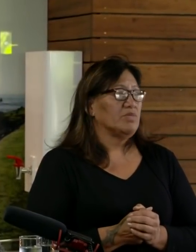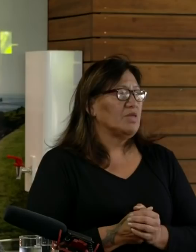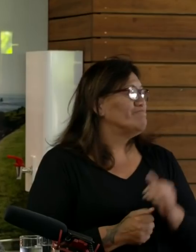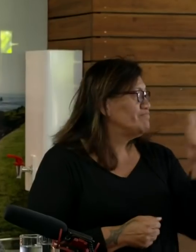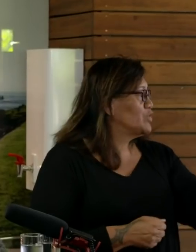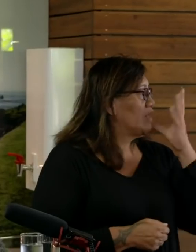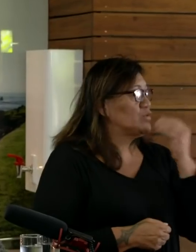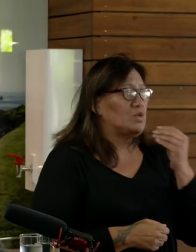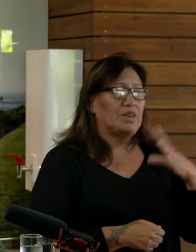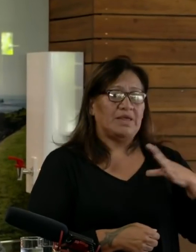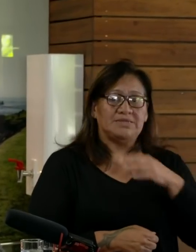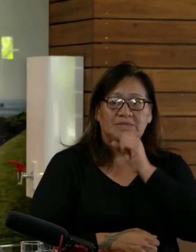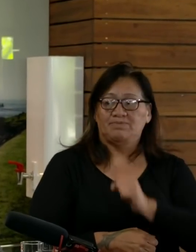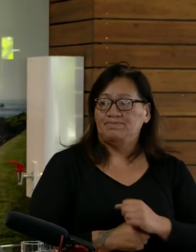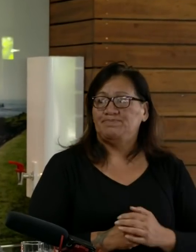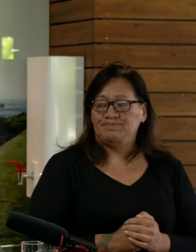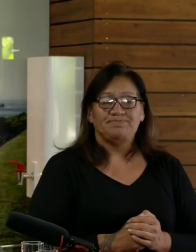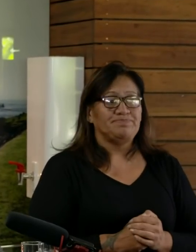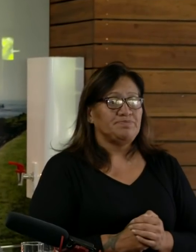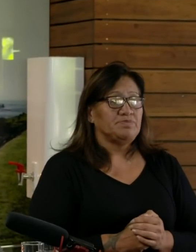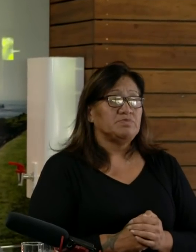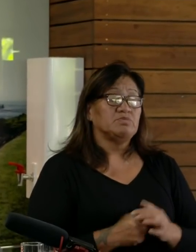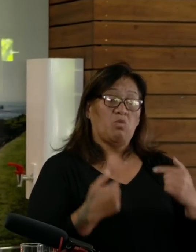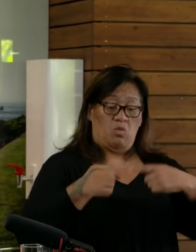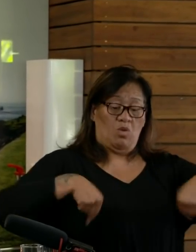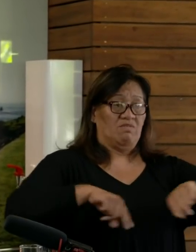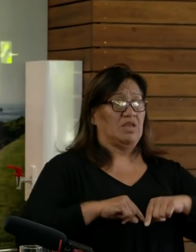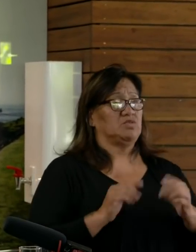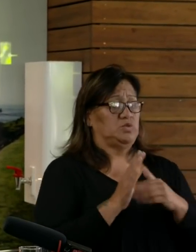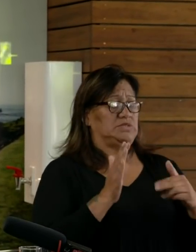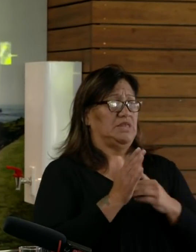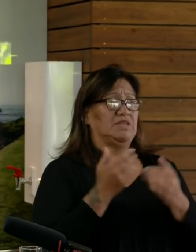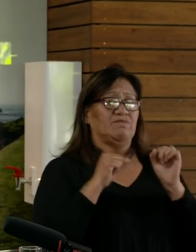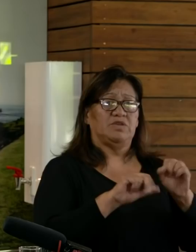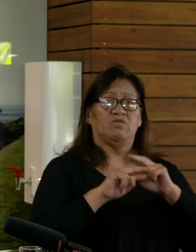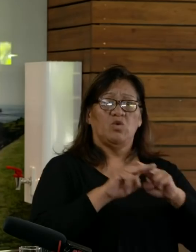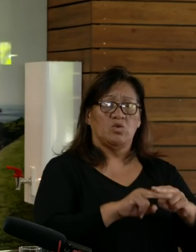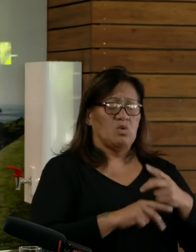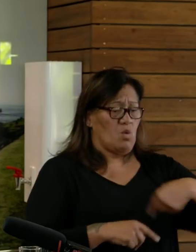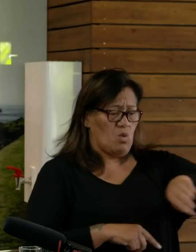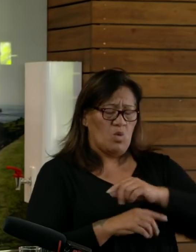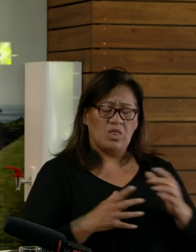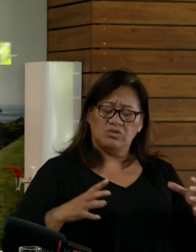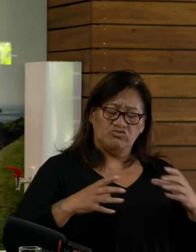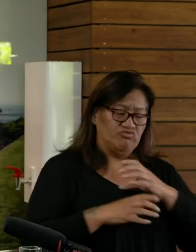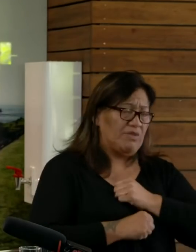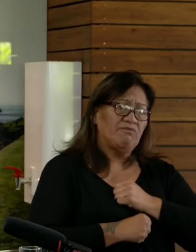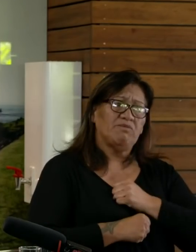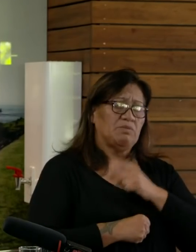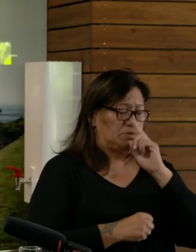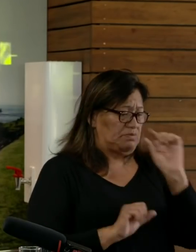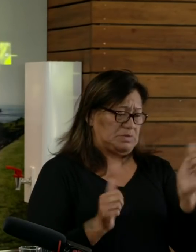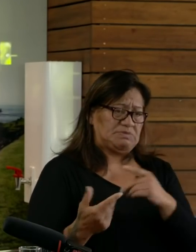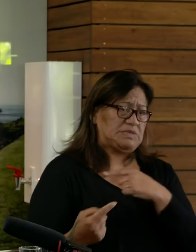Good afternoon, ladies and gentlemen. We in the New Zealand Defence Force are united in our grief for those who have been